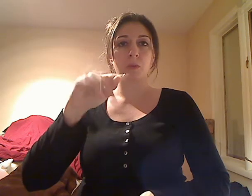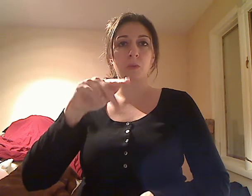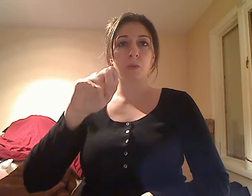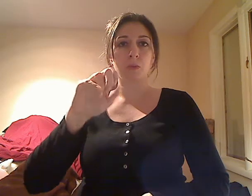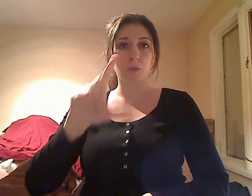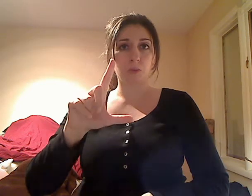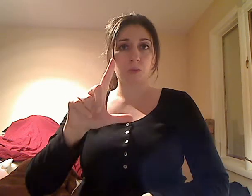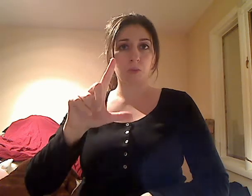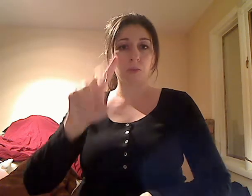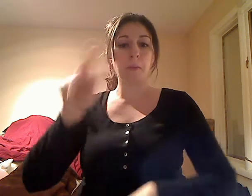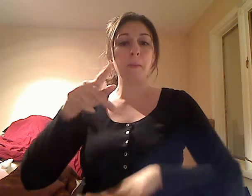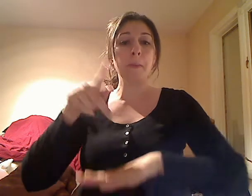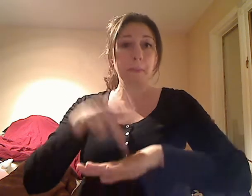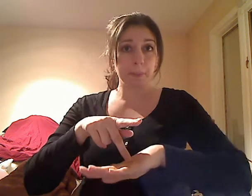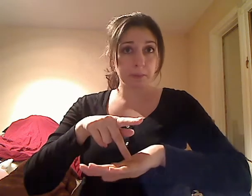like